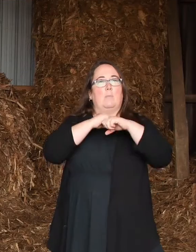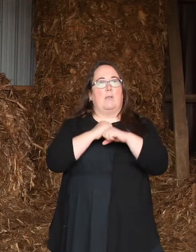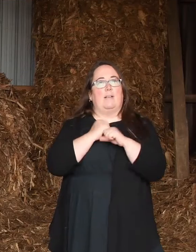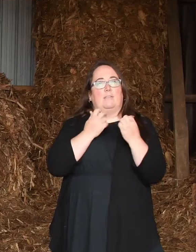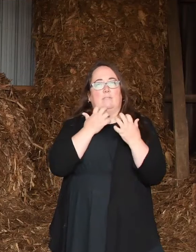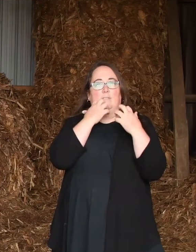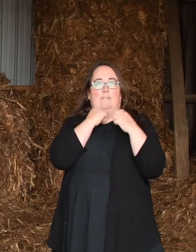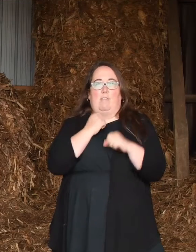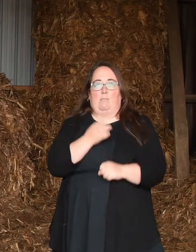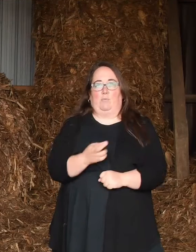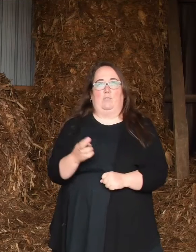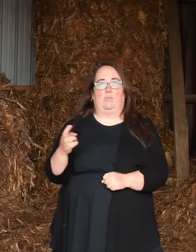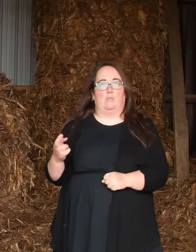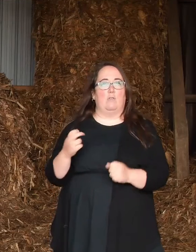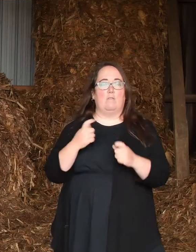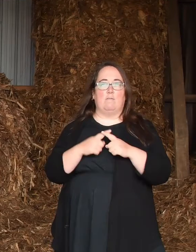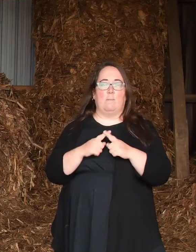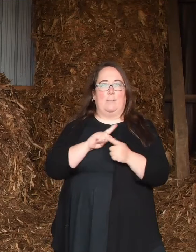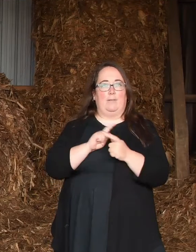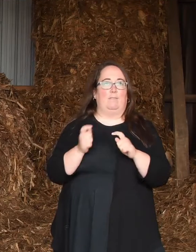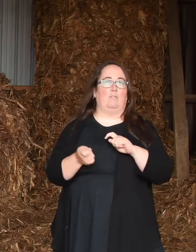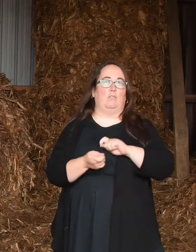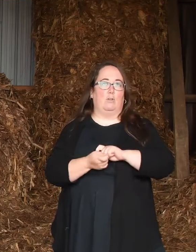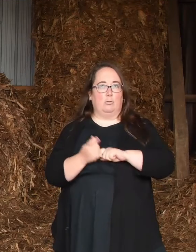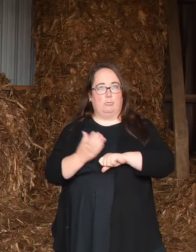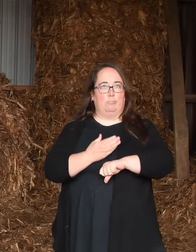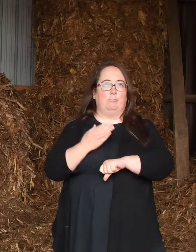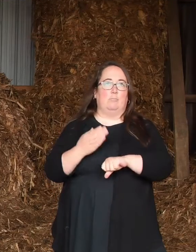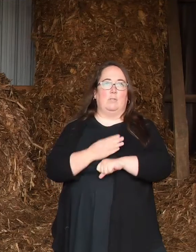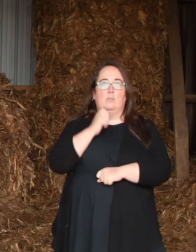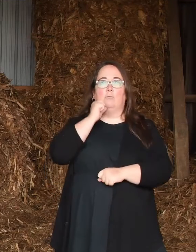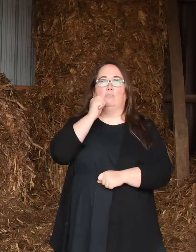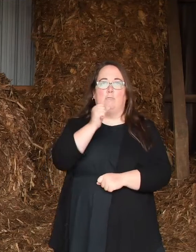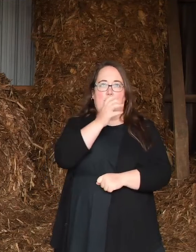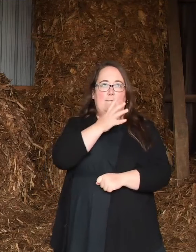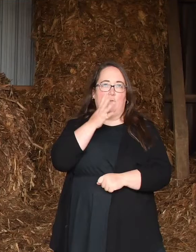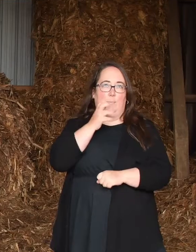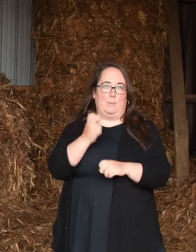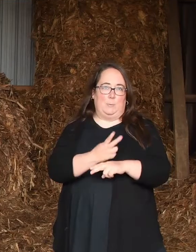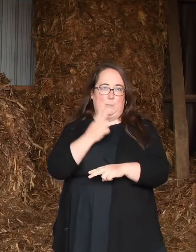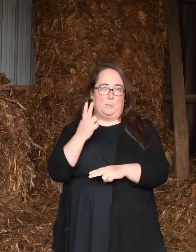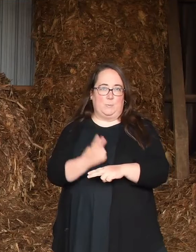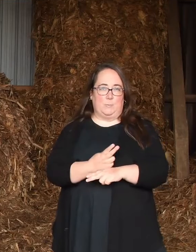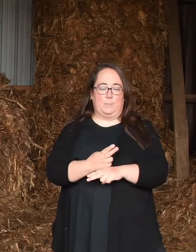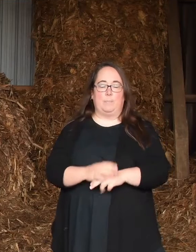valuable resource from being converted to non-farming uses.